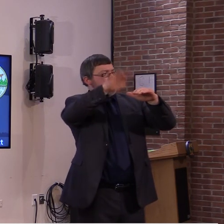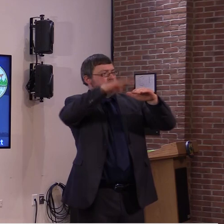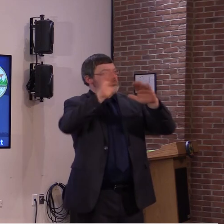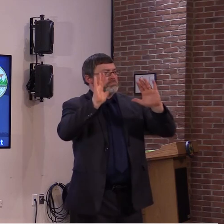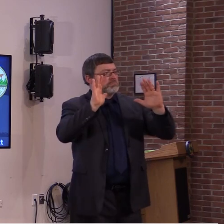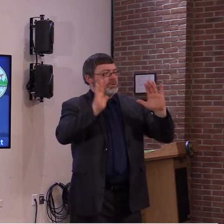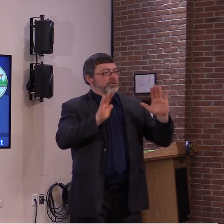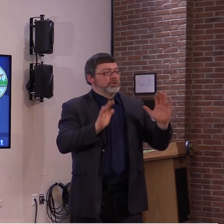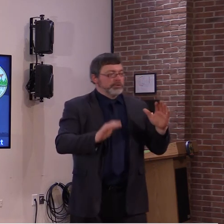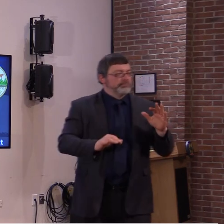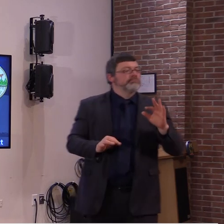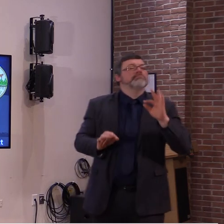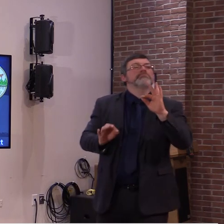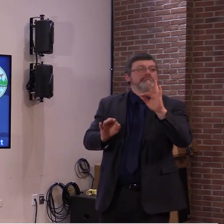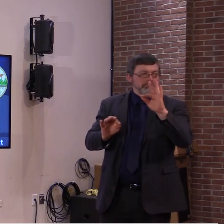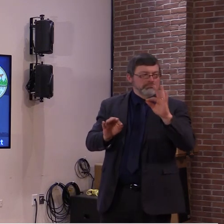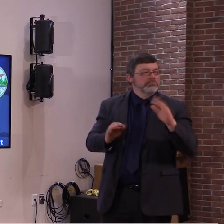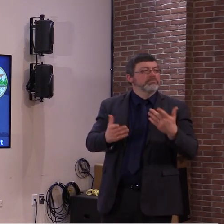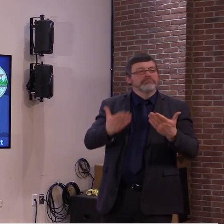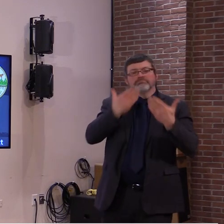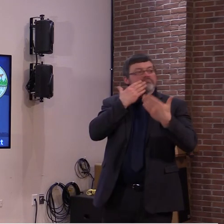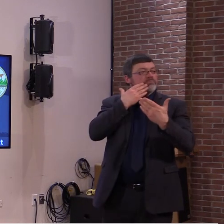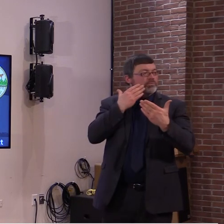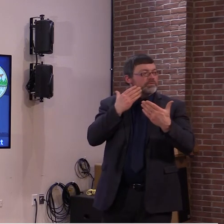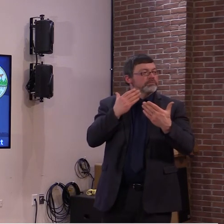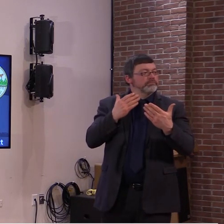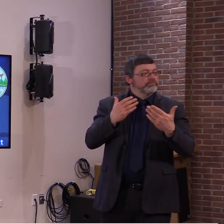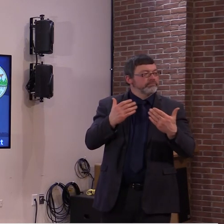Jolie, Local 22.